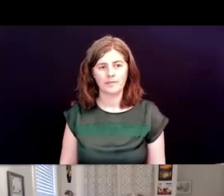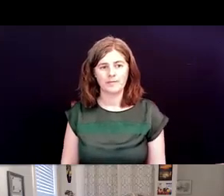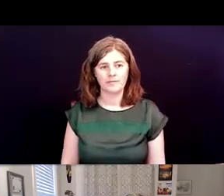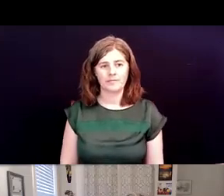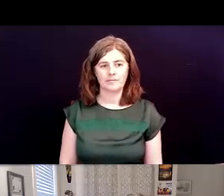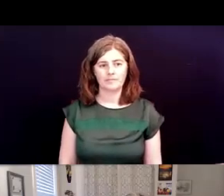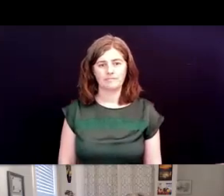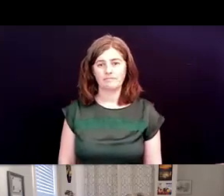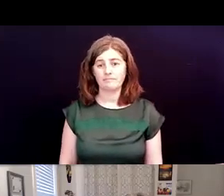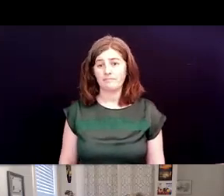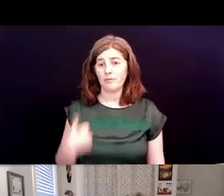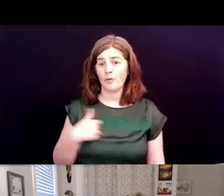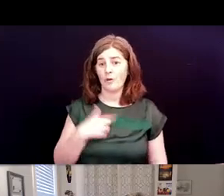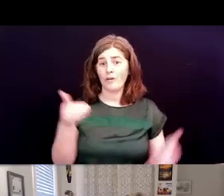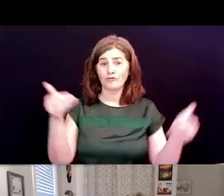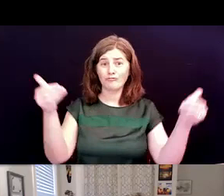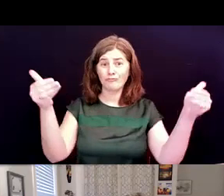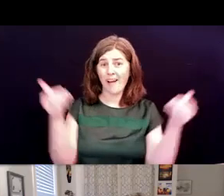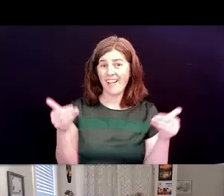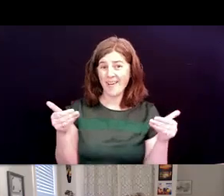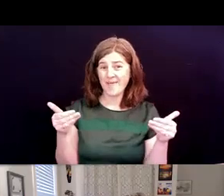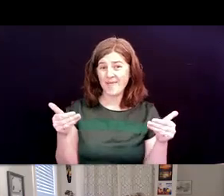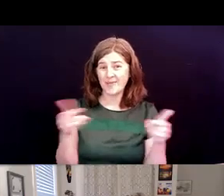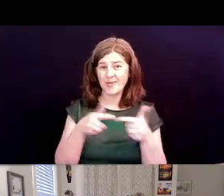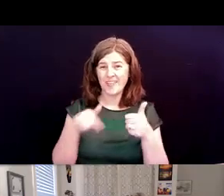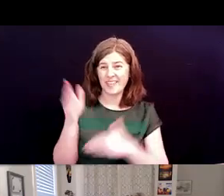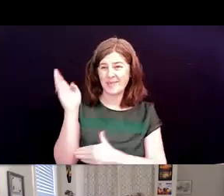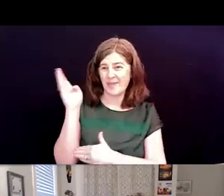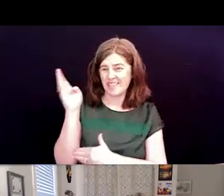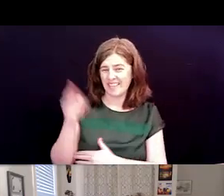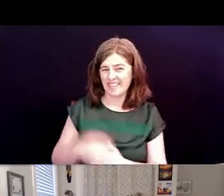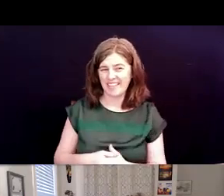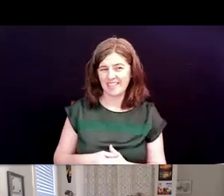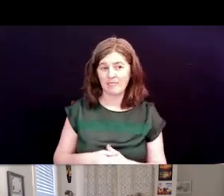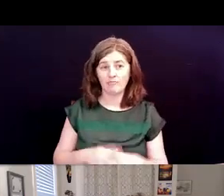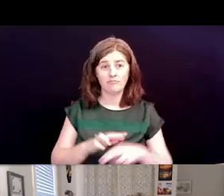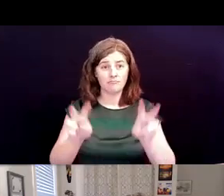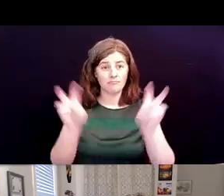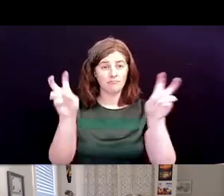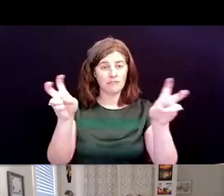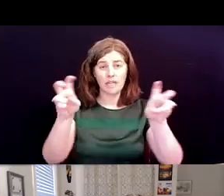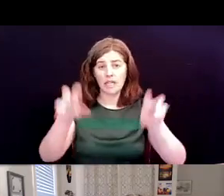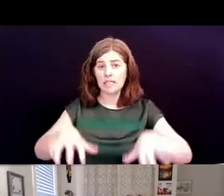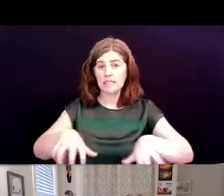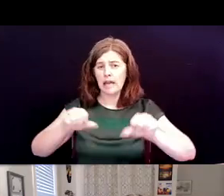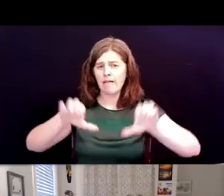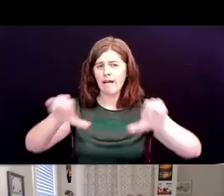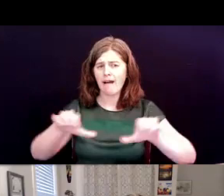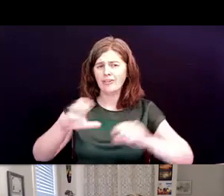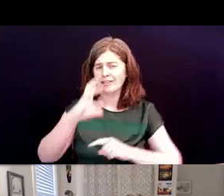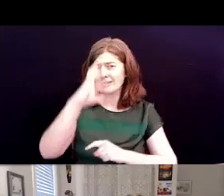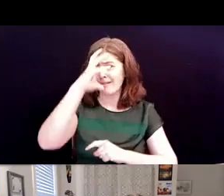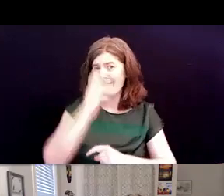So we'd like to welcome you to this presentation entitled Take Action, Sleep and